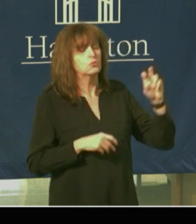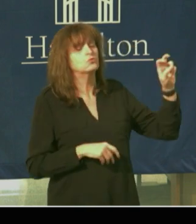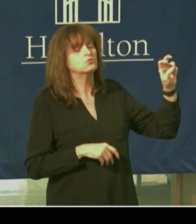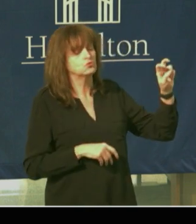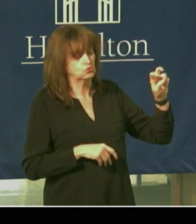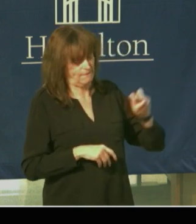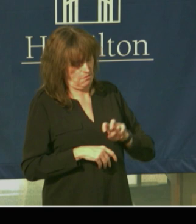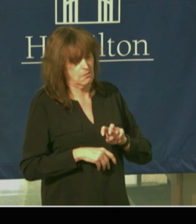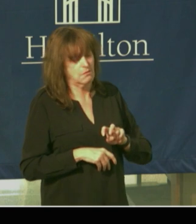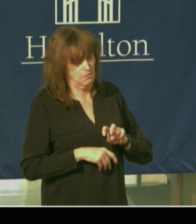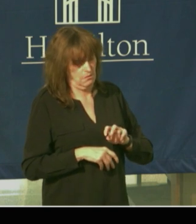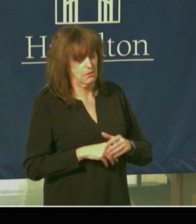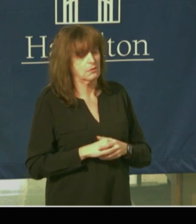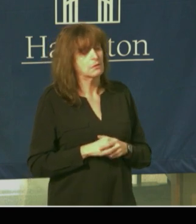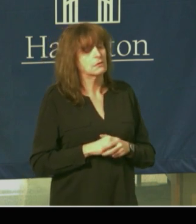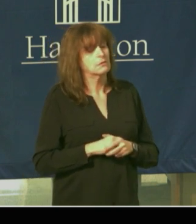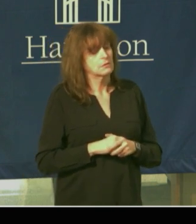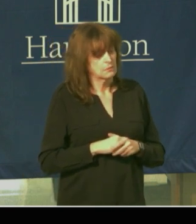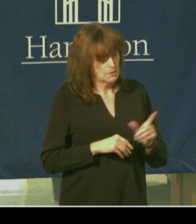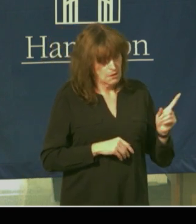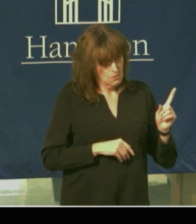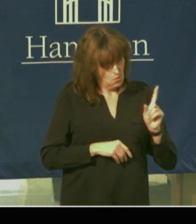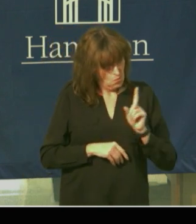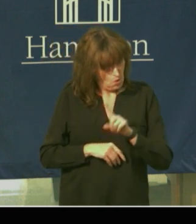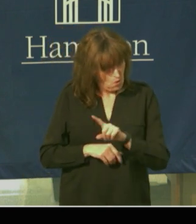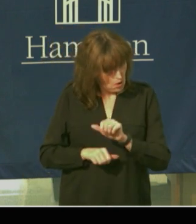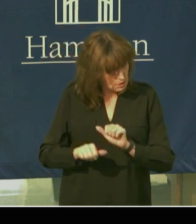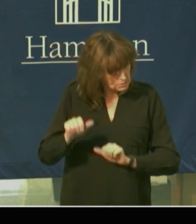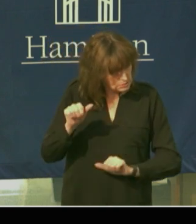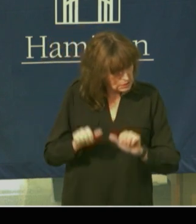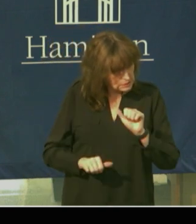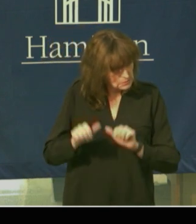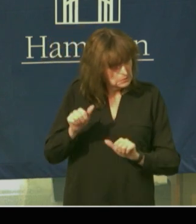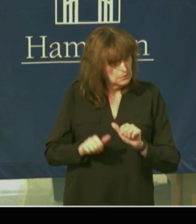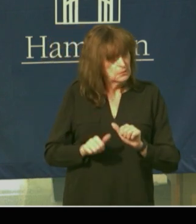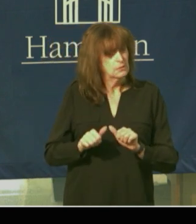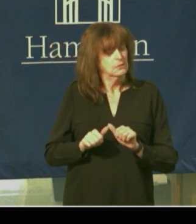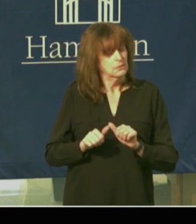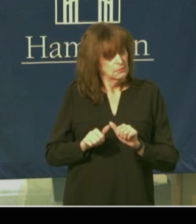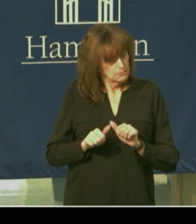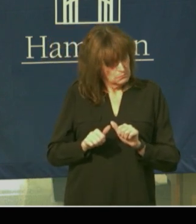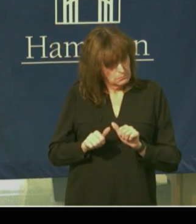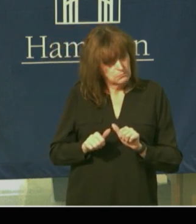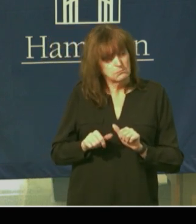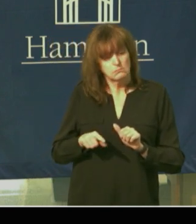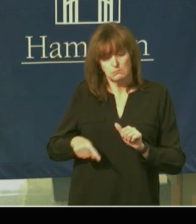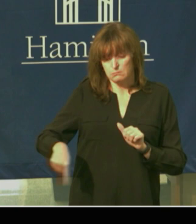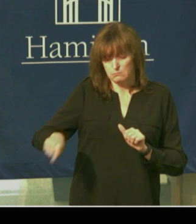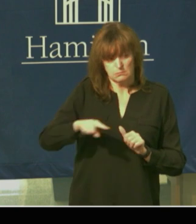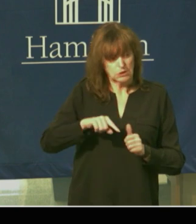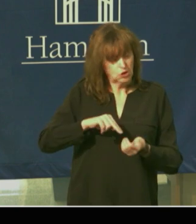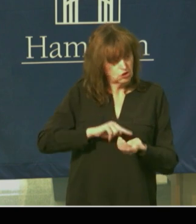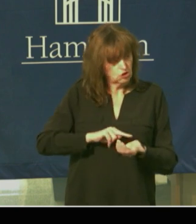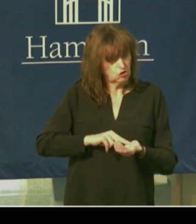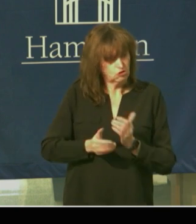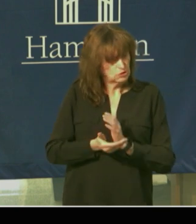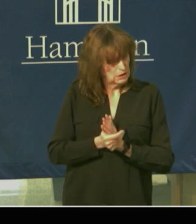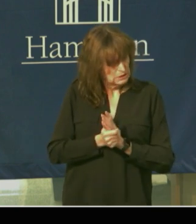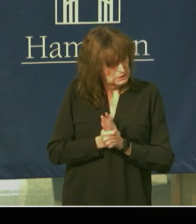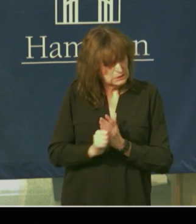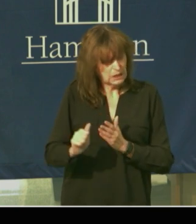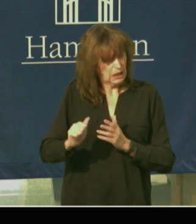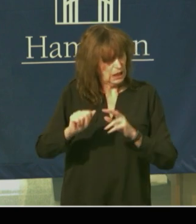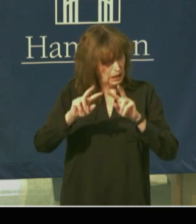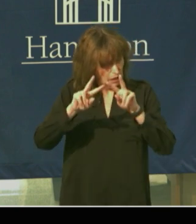testing centers. So we have trained, experienced clinicians that are taking a history from these folks, examining them, and